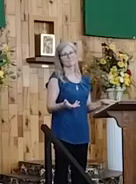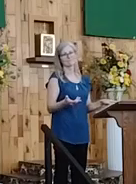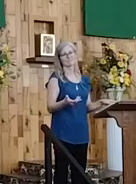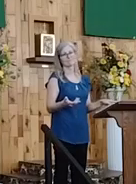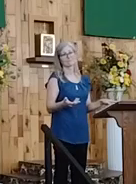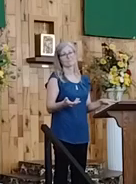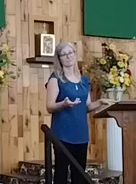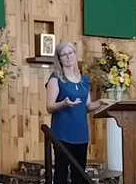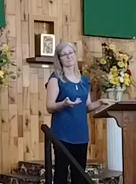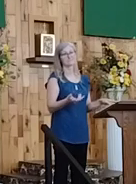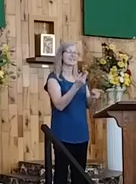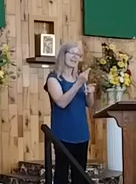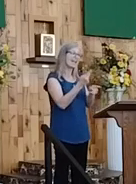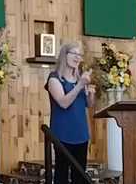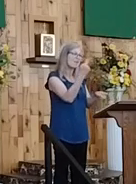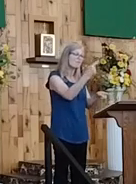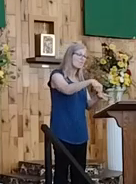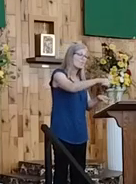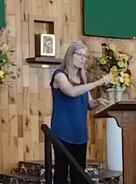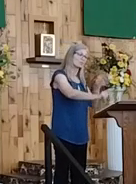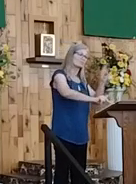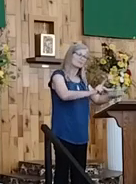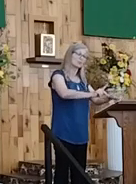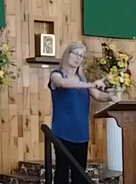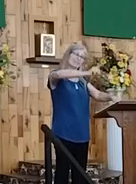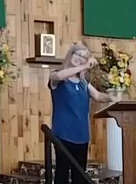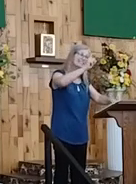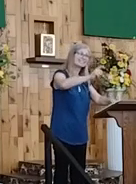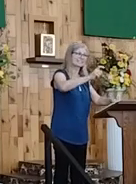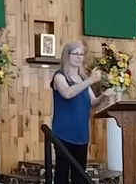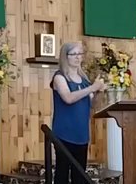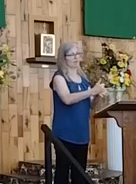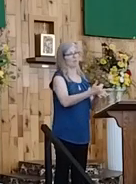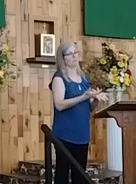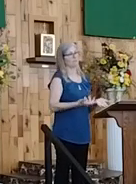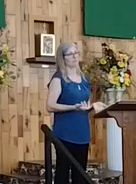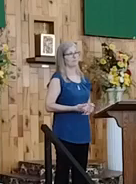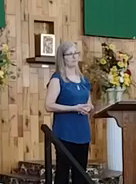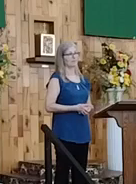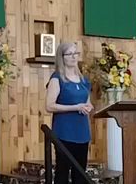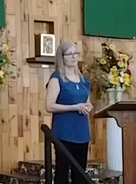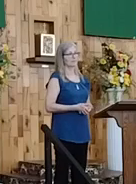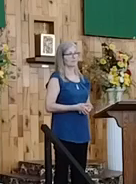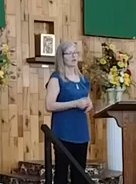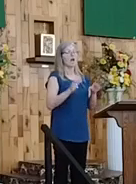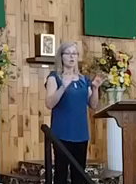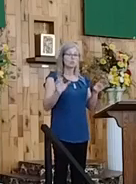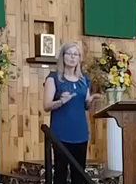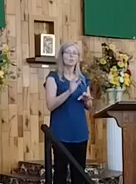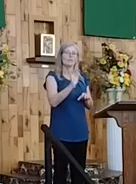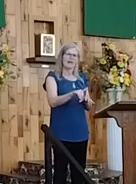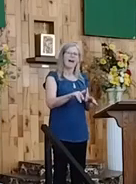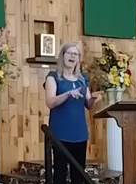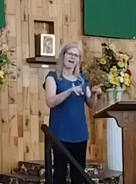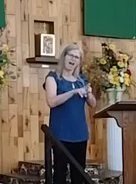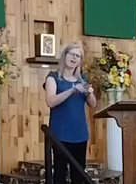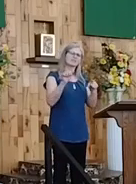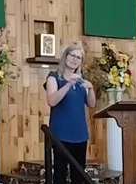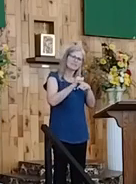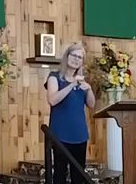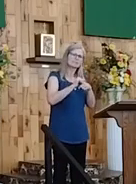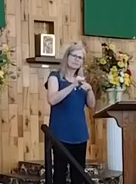Care for those who need help, need your help. And do that as a discipline,